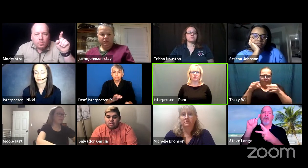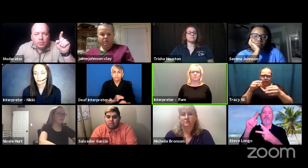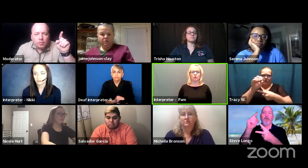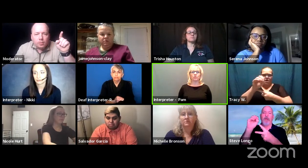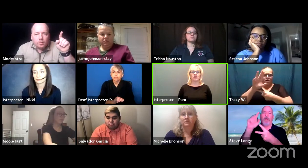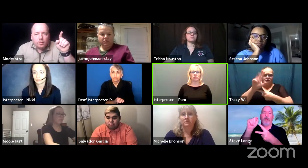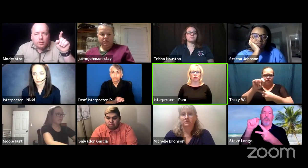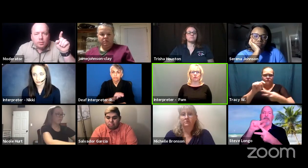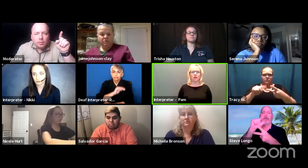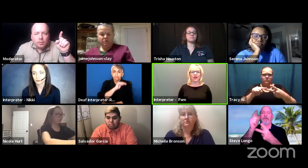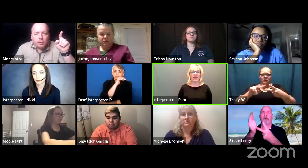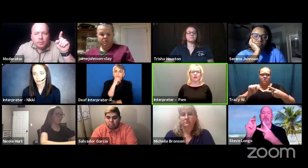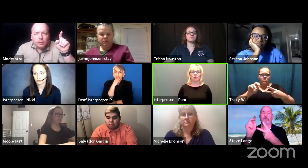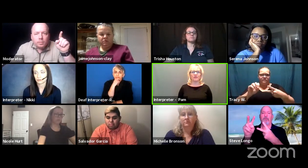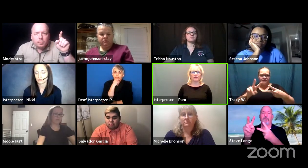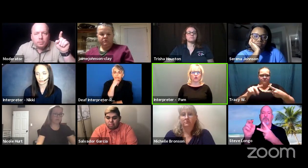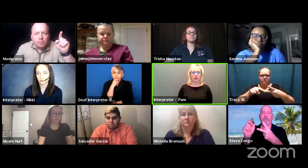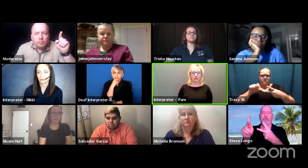sharing both October and November.